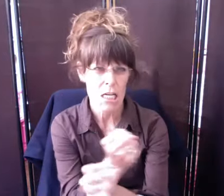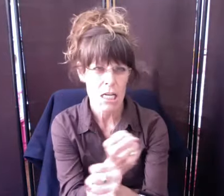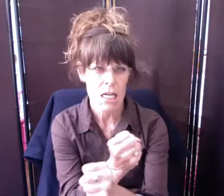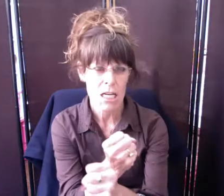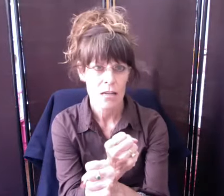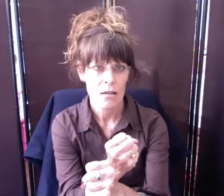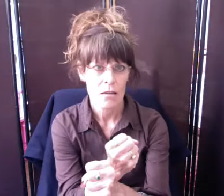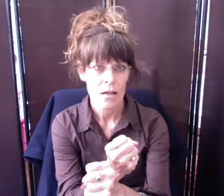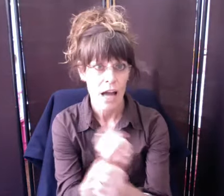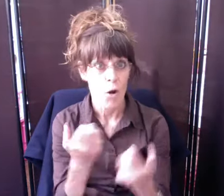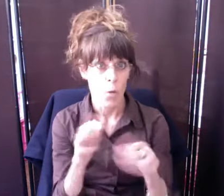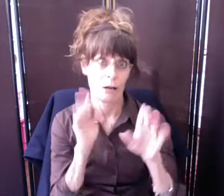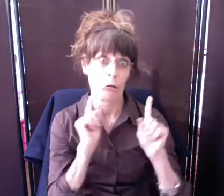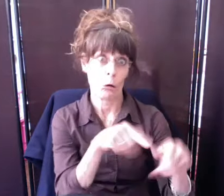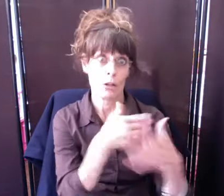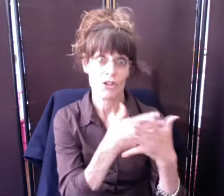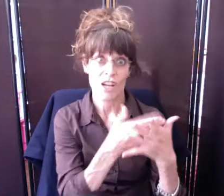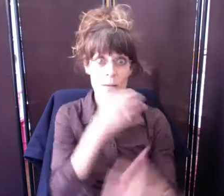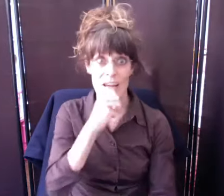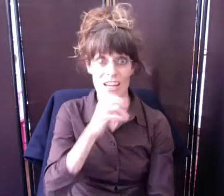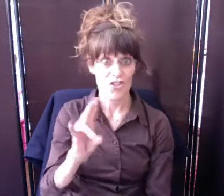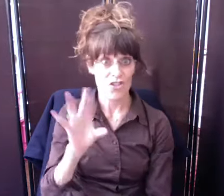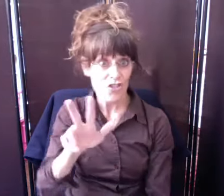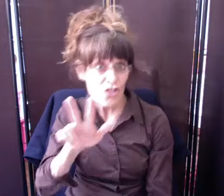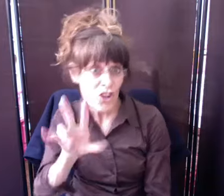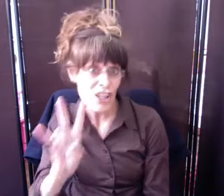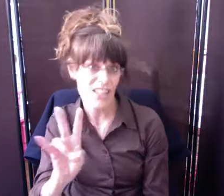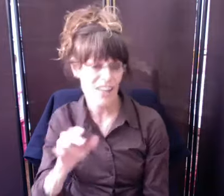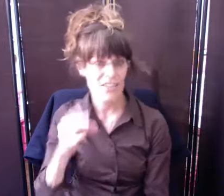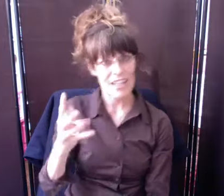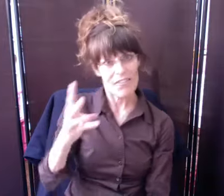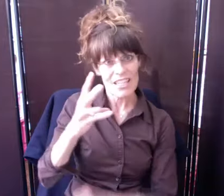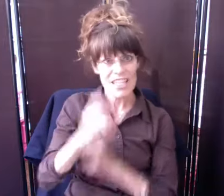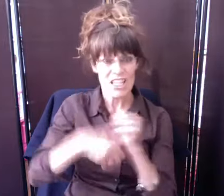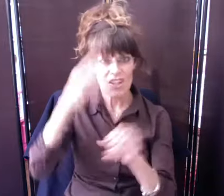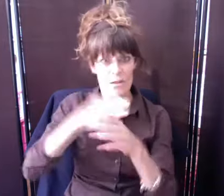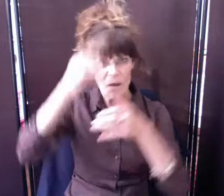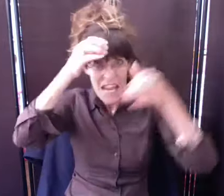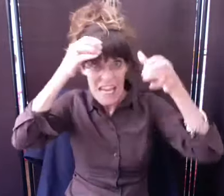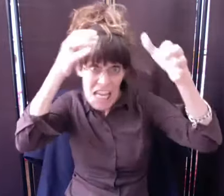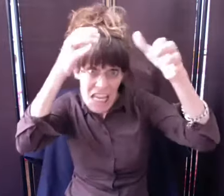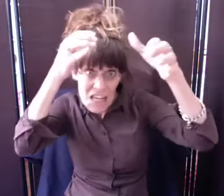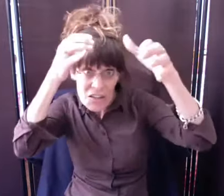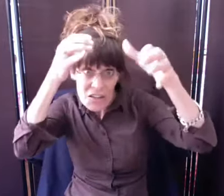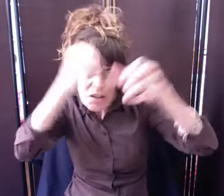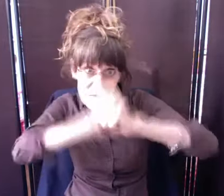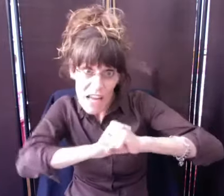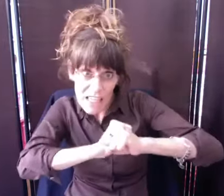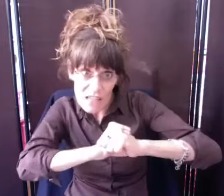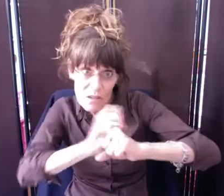don't want to go to jail, because I'm 37 and I'm 17 years sober. So I think my ego is keeping me from going to jail. But my anger has